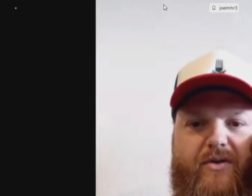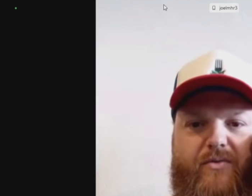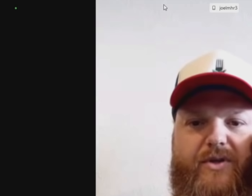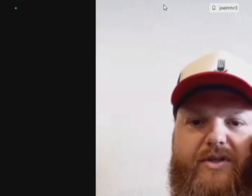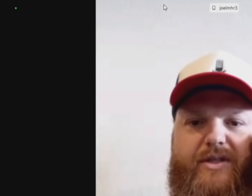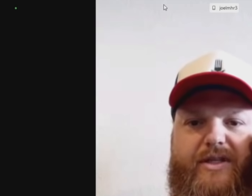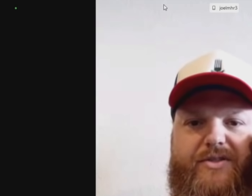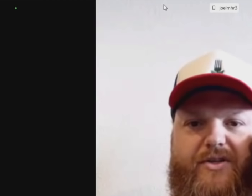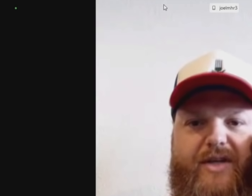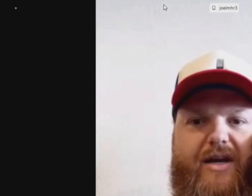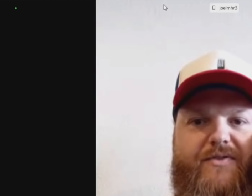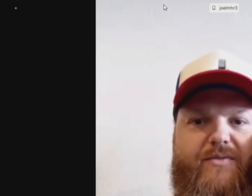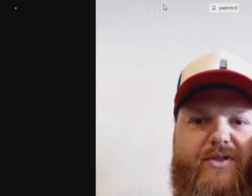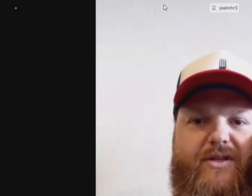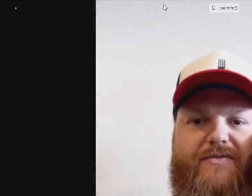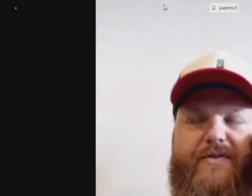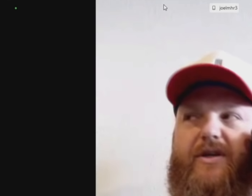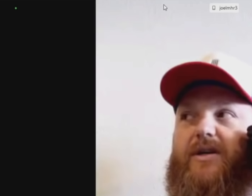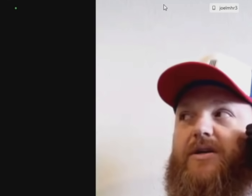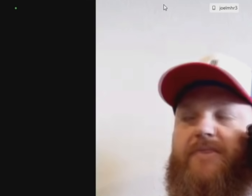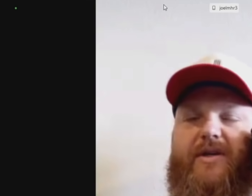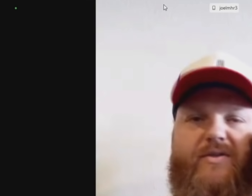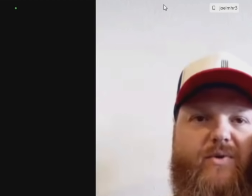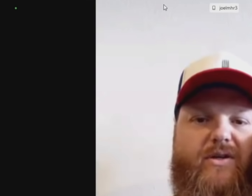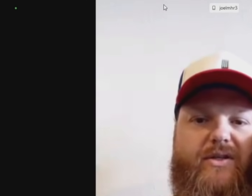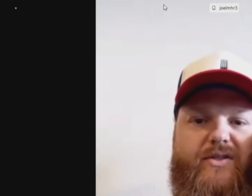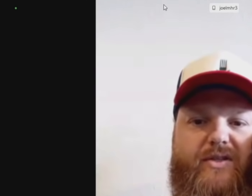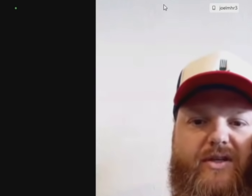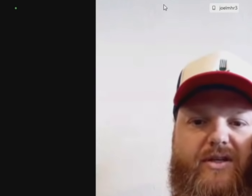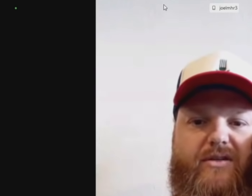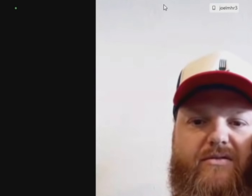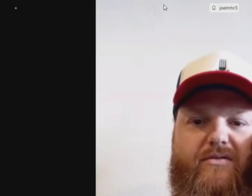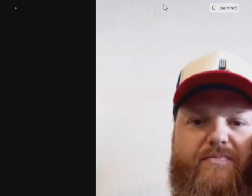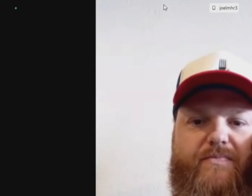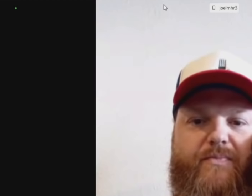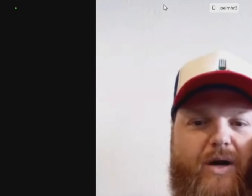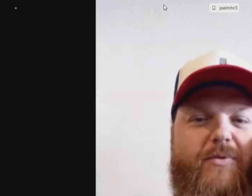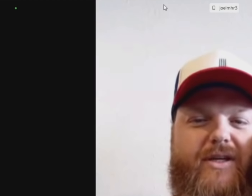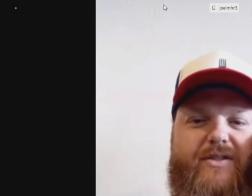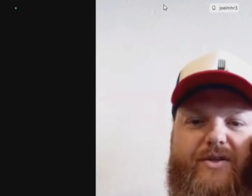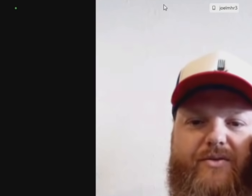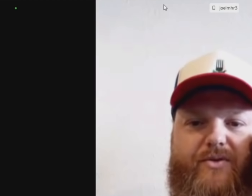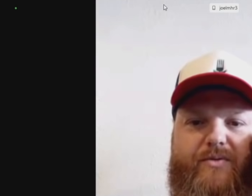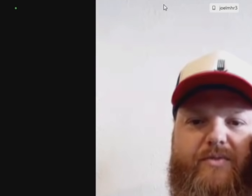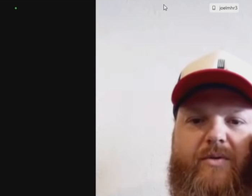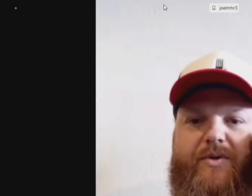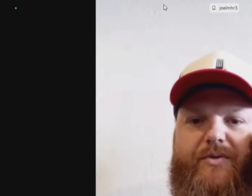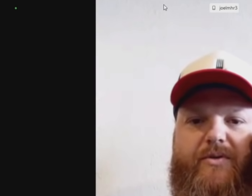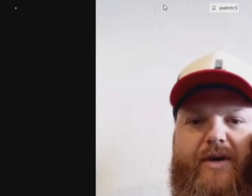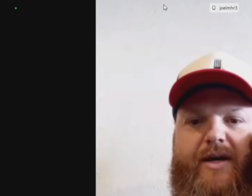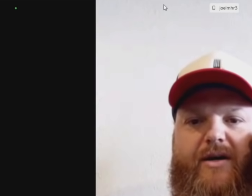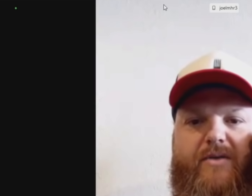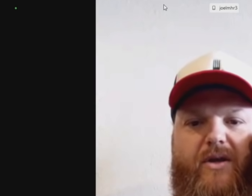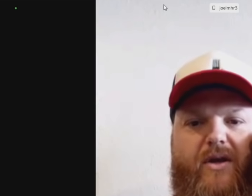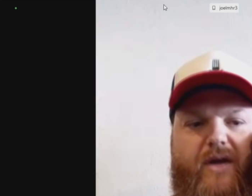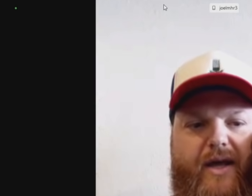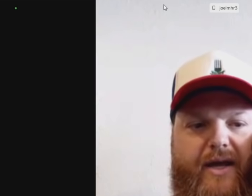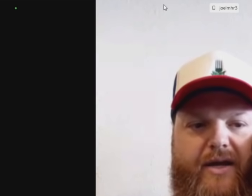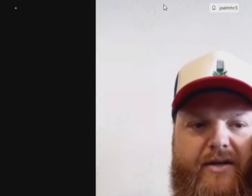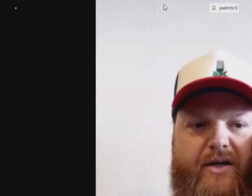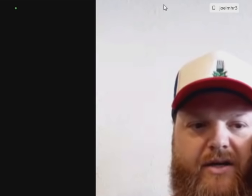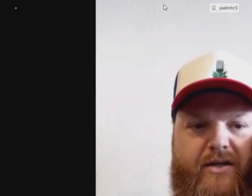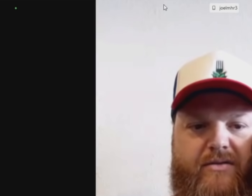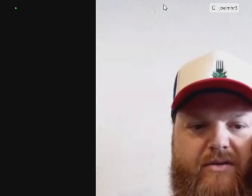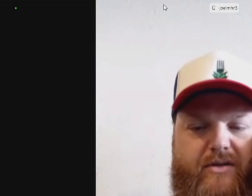of really teach our staff some stuff, as well as probably continue doing what we're doing right now.